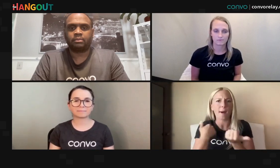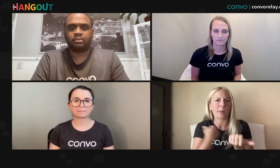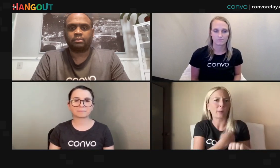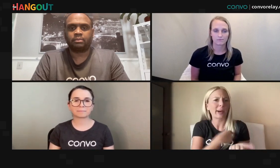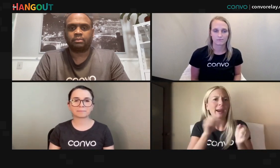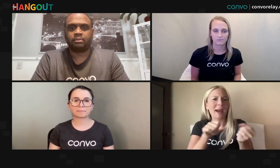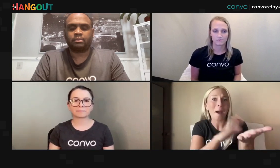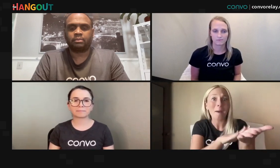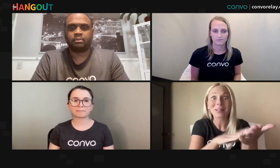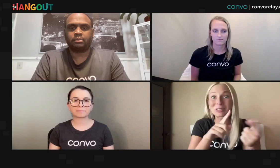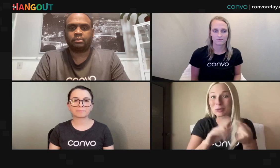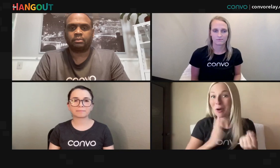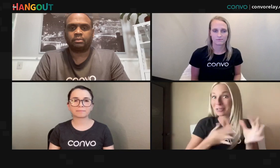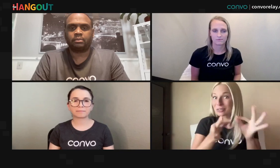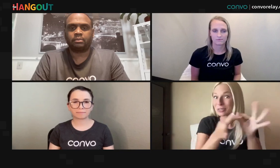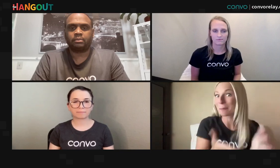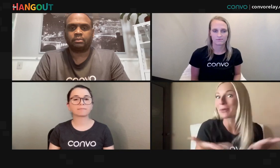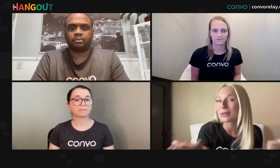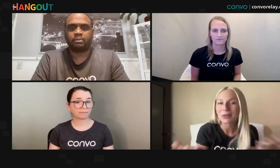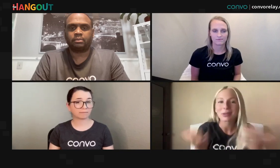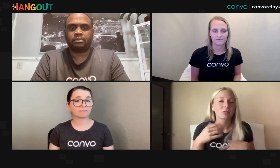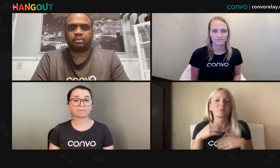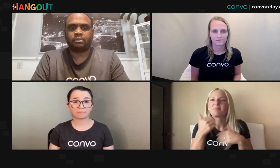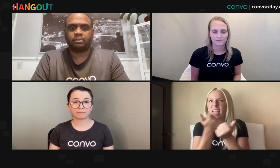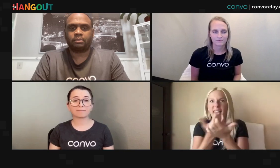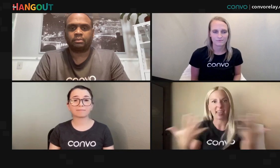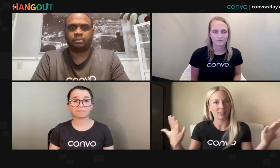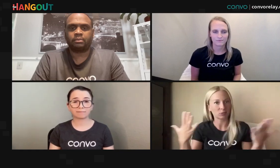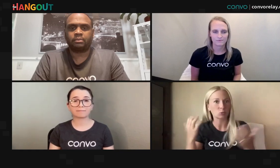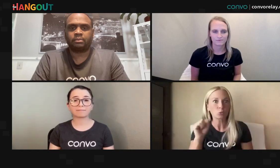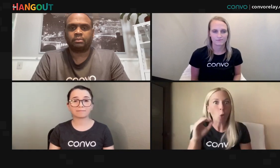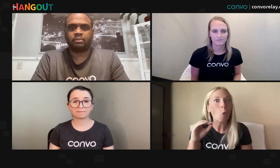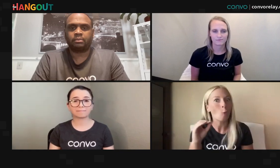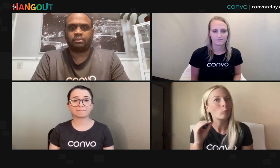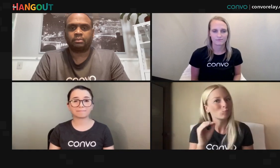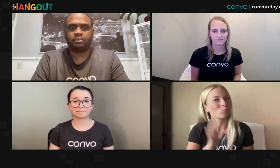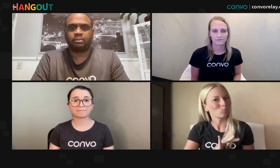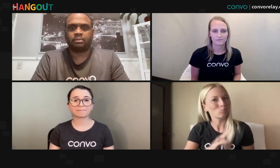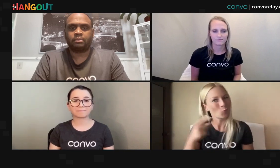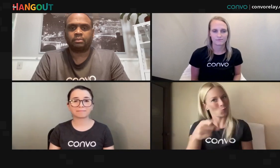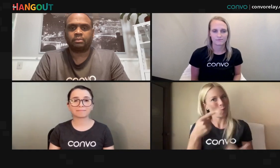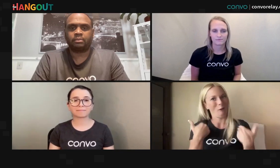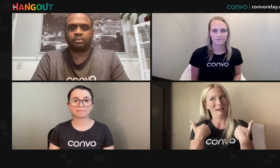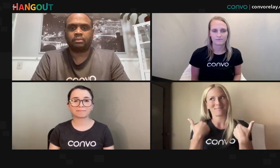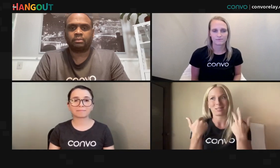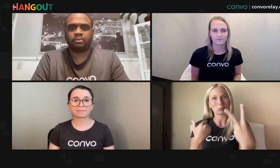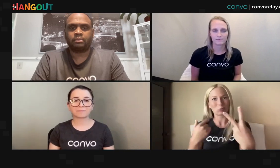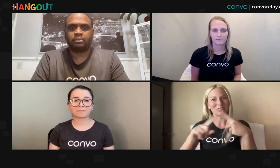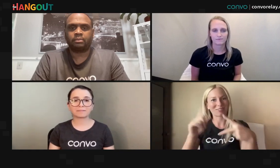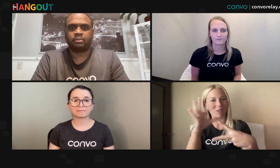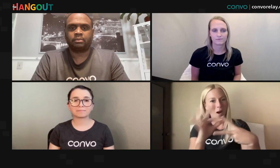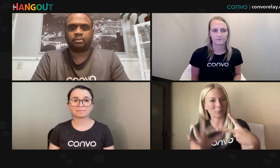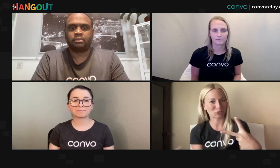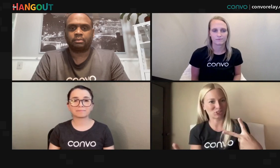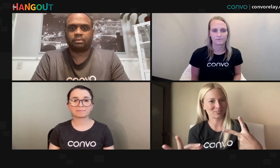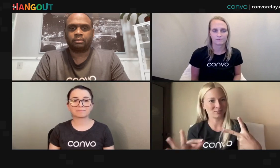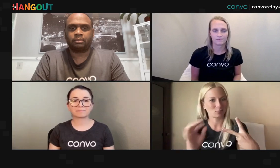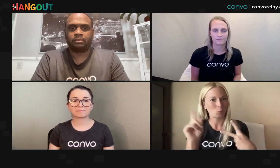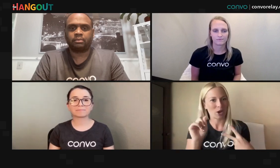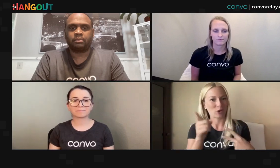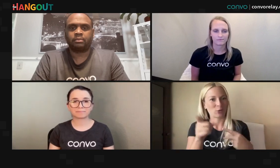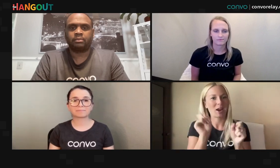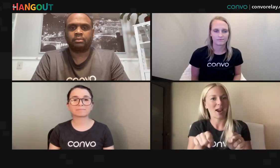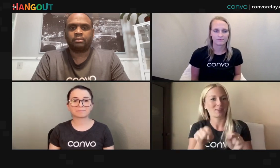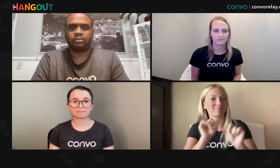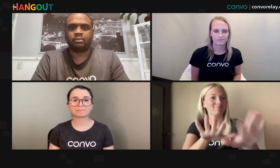we can improve, or we can see ways that we can provide pass on compliments to our interpreters. So you definitely